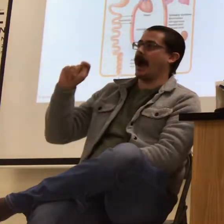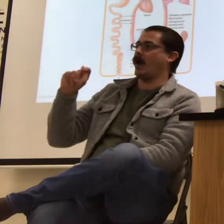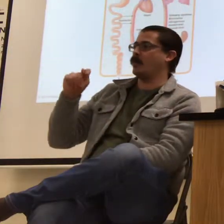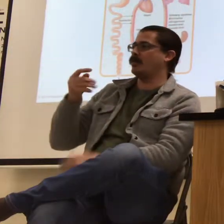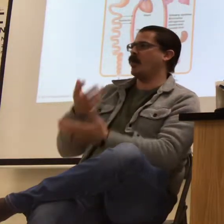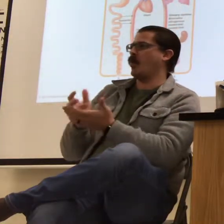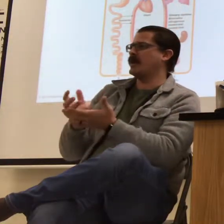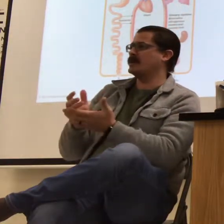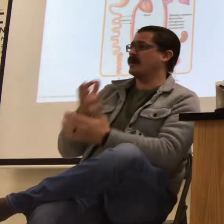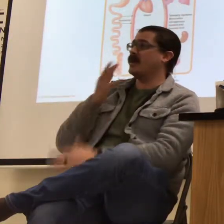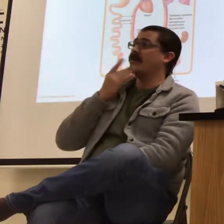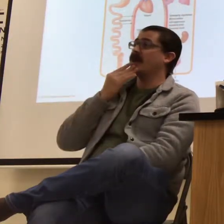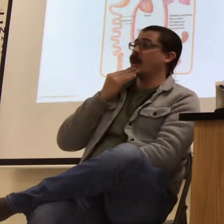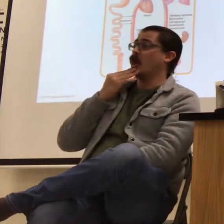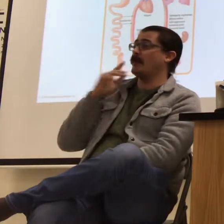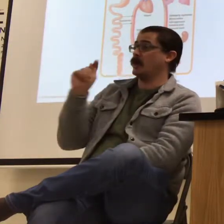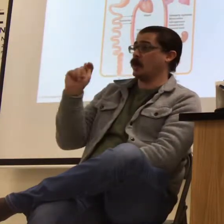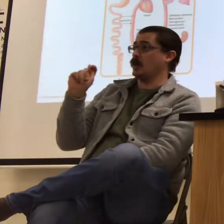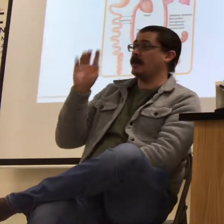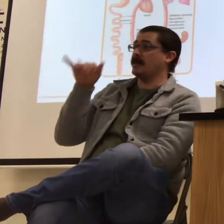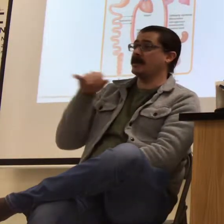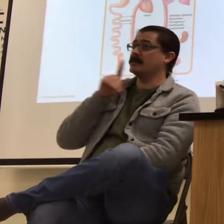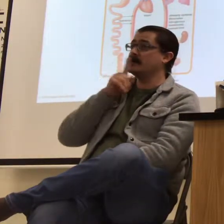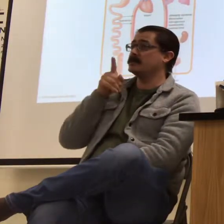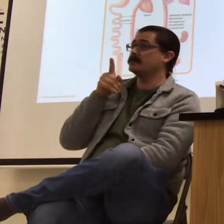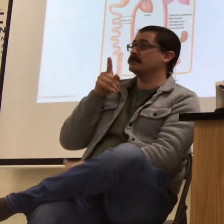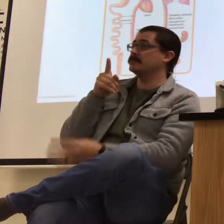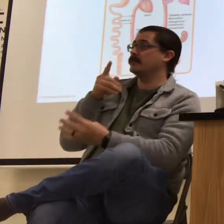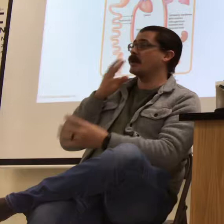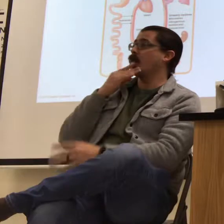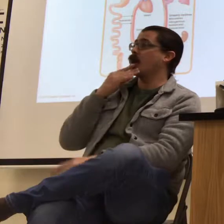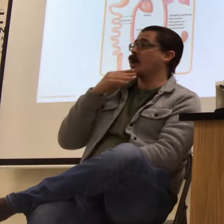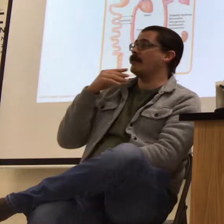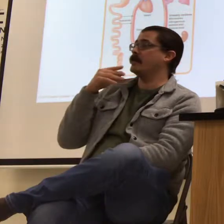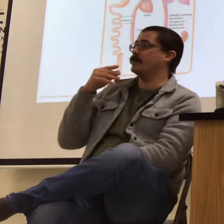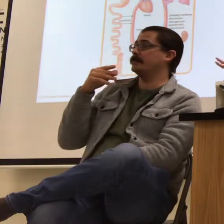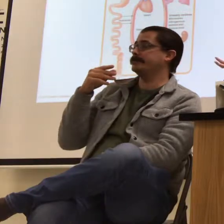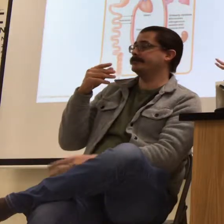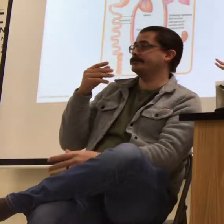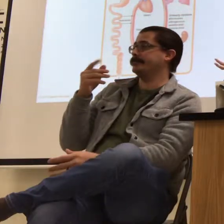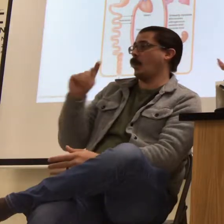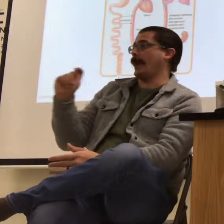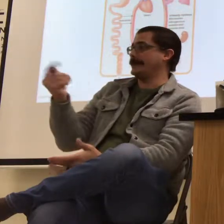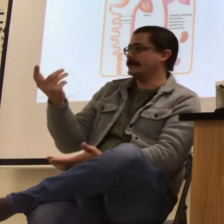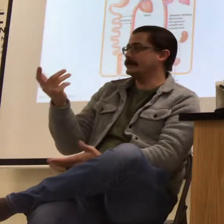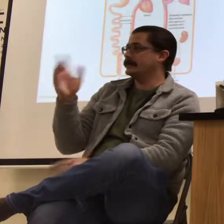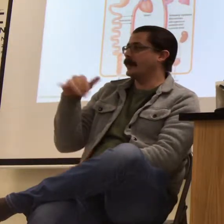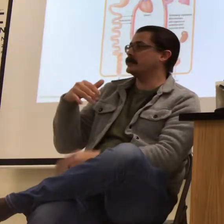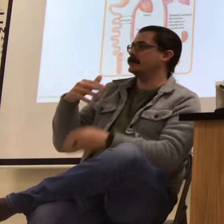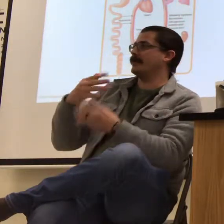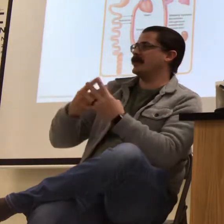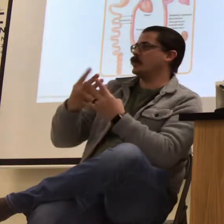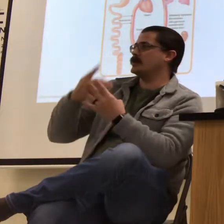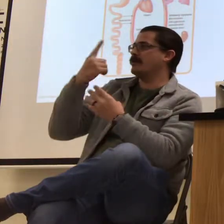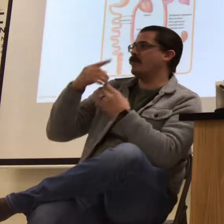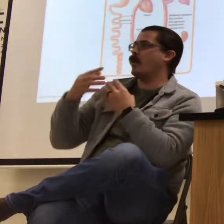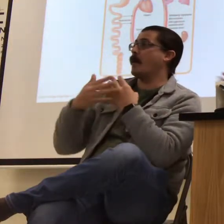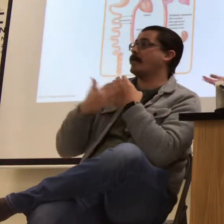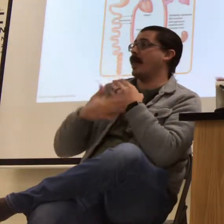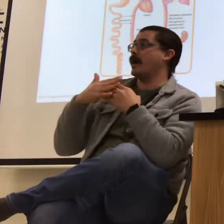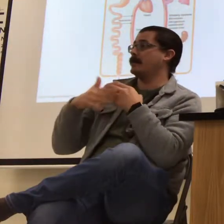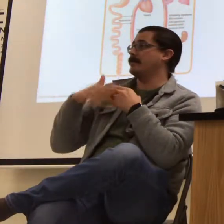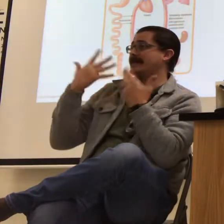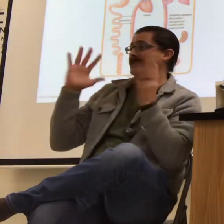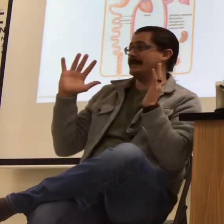is basically the color of your blood plasma. Your urine is a filtration of blood. That's it. So they all